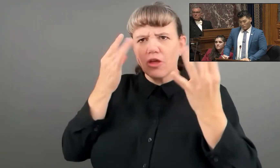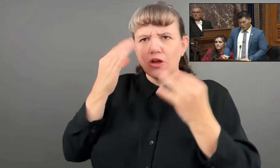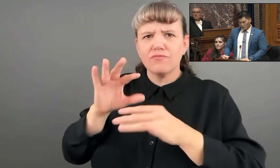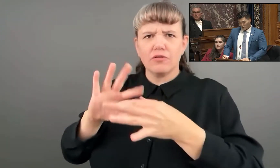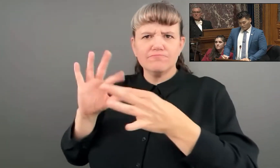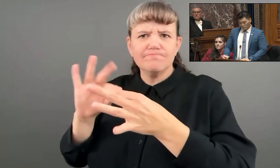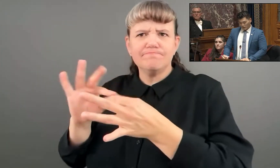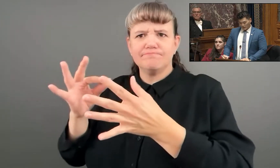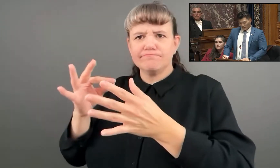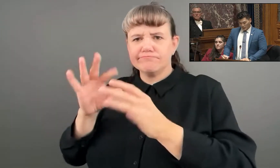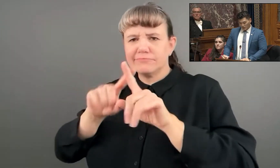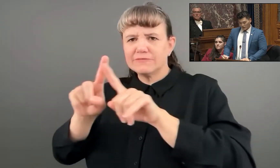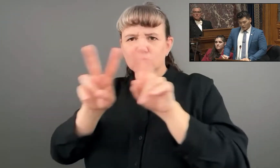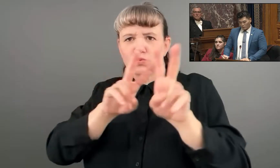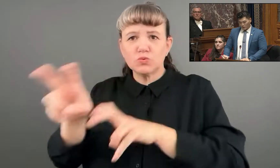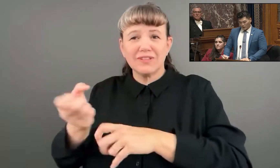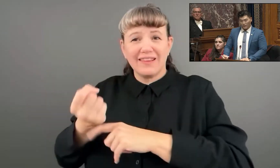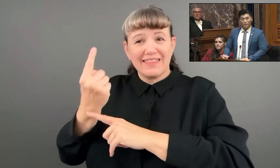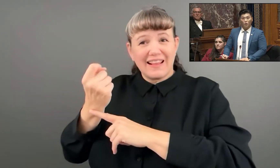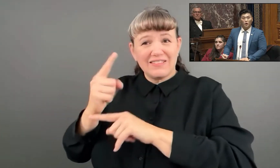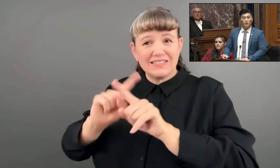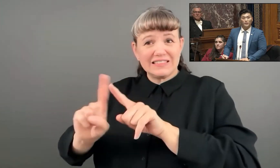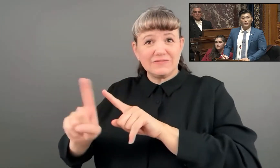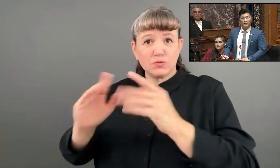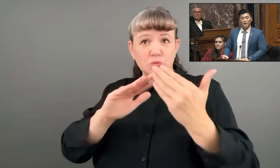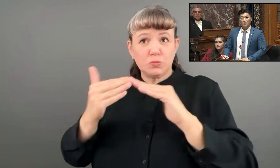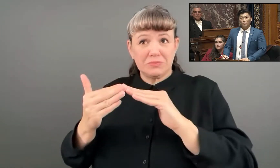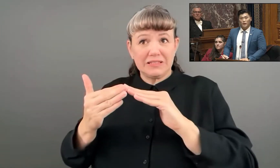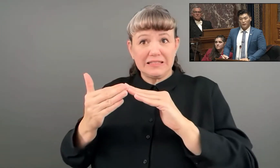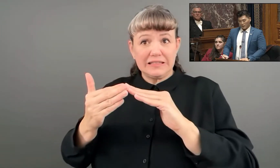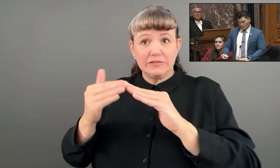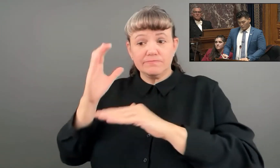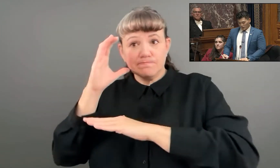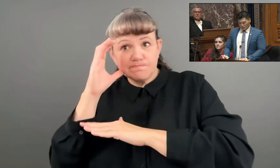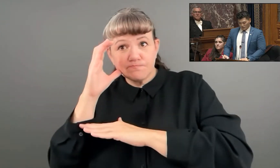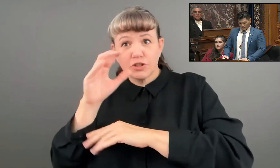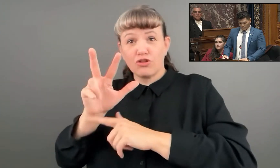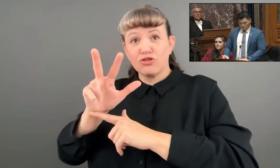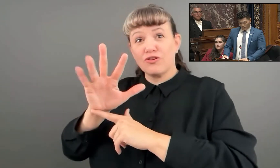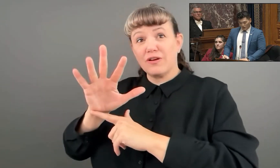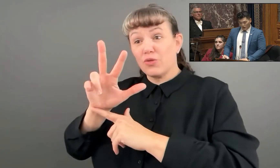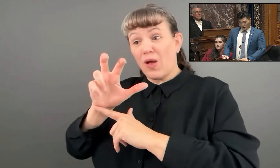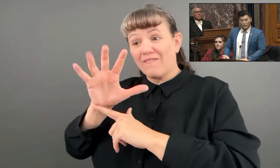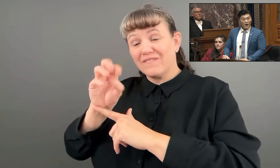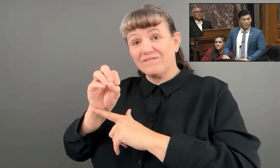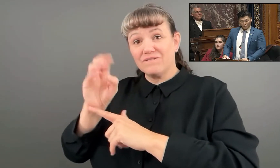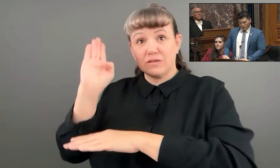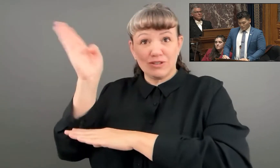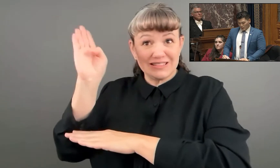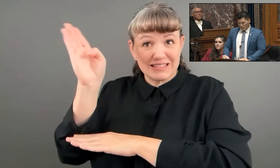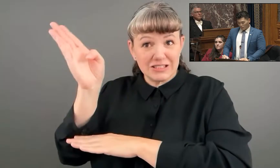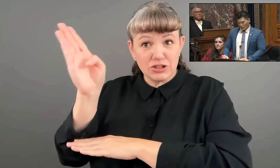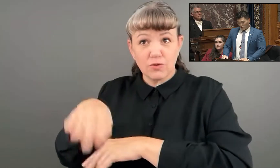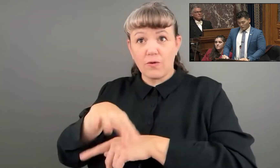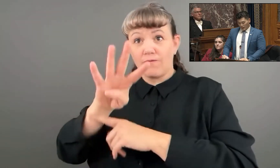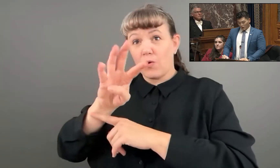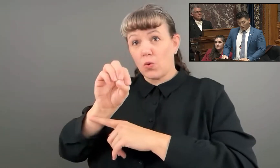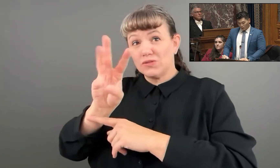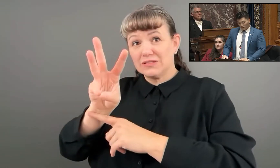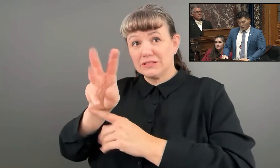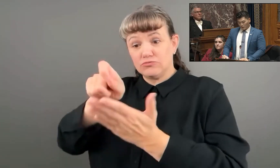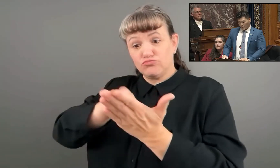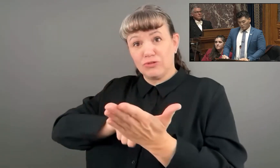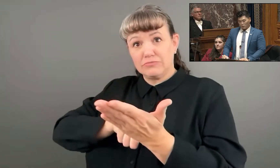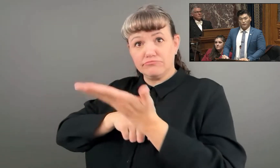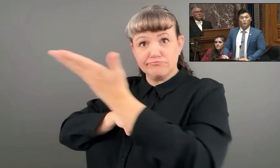hearing 350 presentations and receiving 406 written submissions. On behalf of the committee, I would like to thank